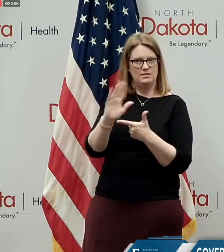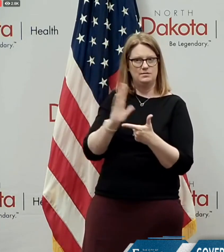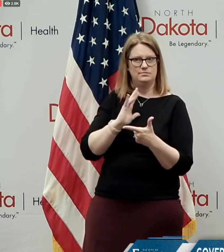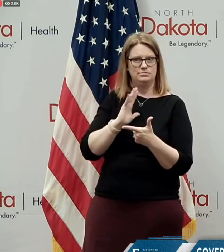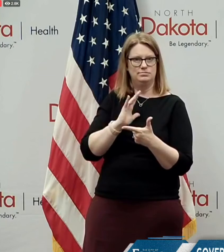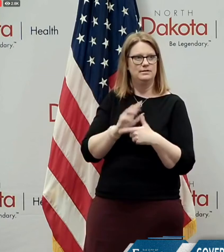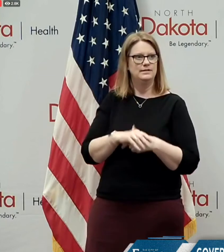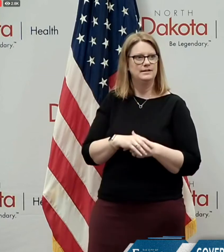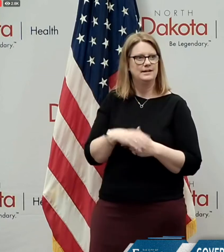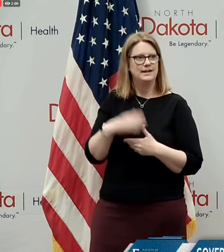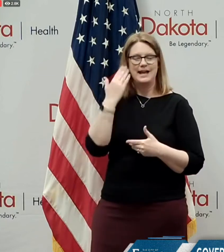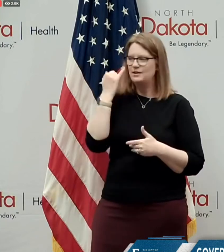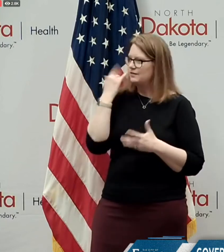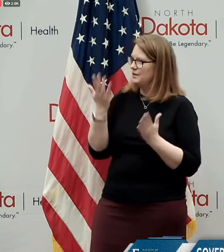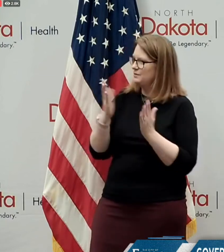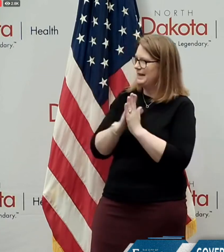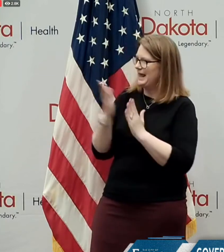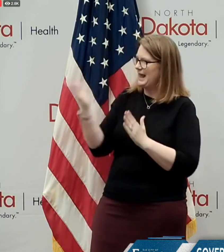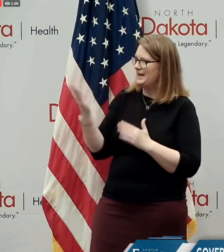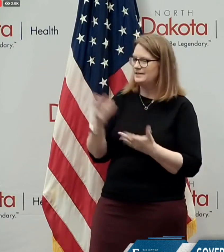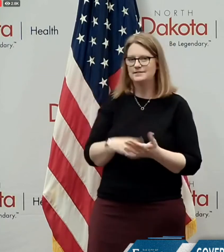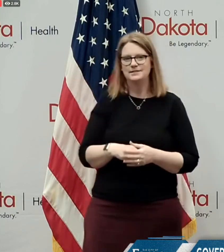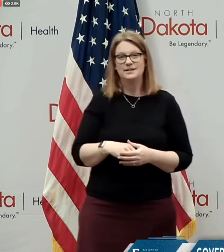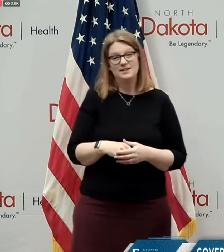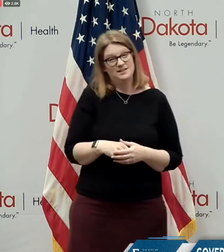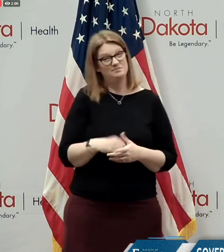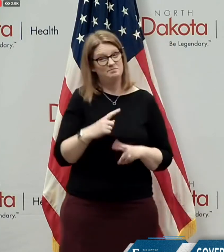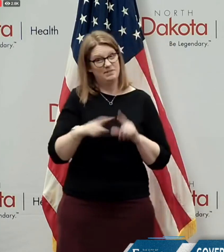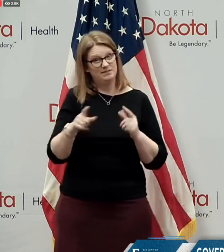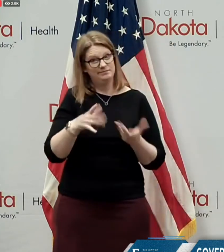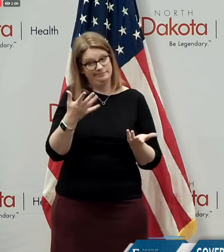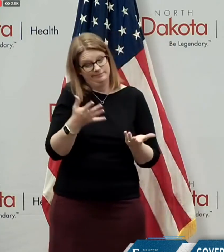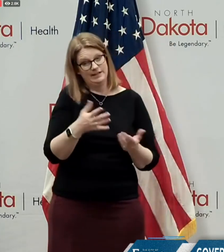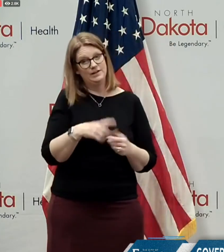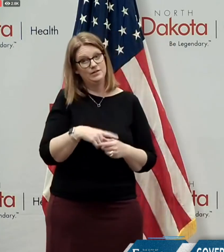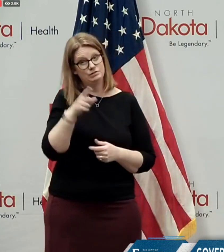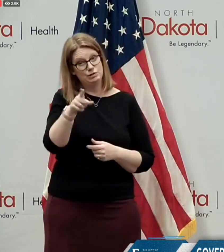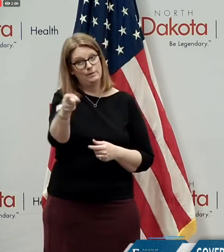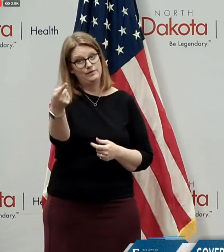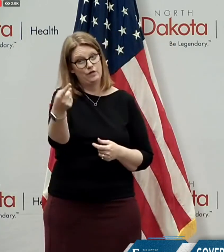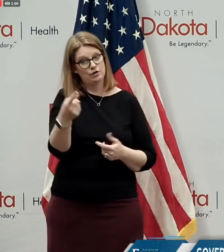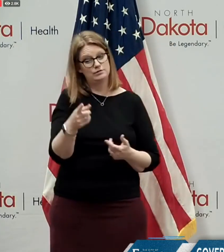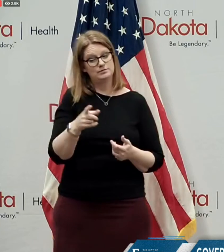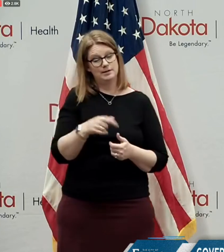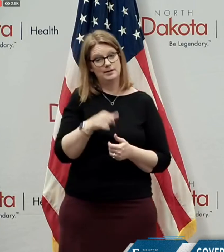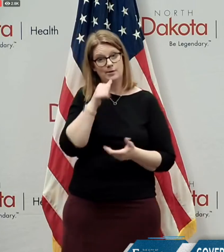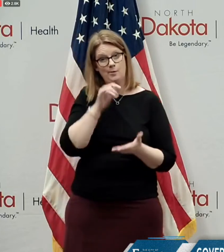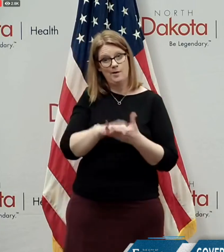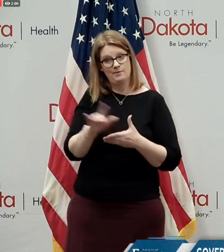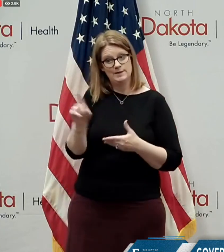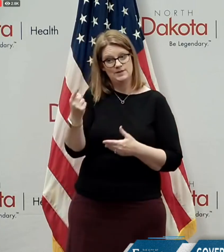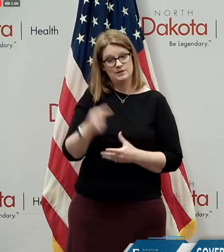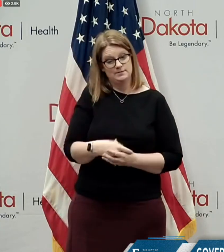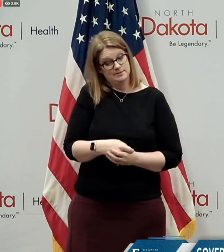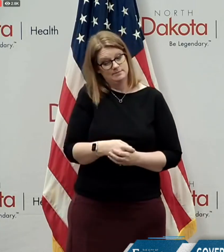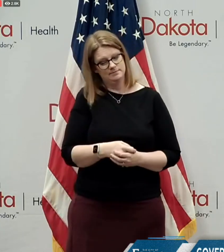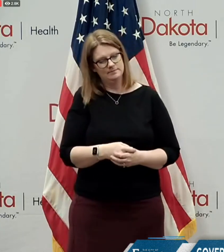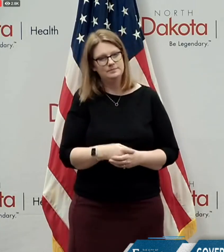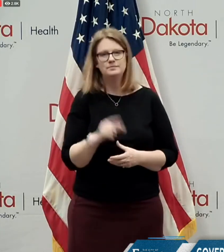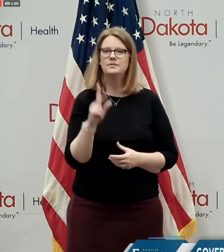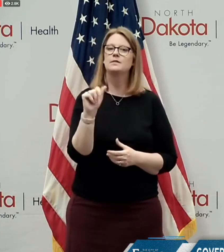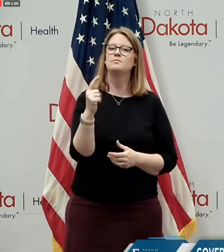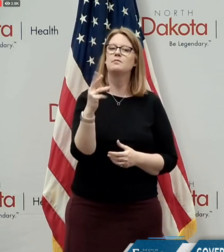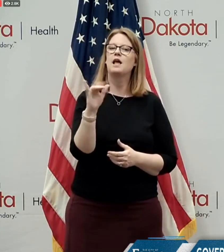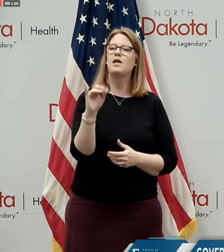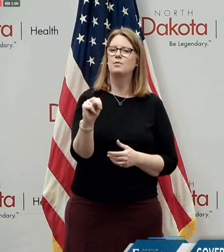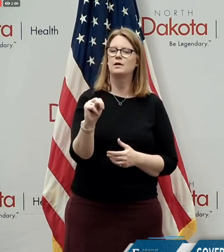I'm not sure if you've been asked yet, Governor, but she might have a couple up on you already here. So that's good, though. But Catherine is an